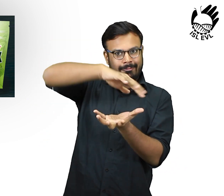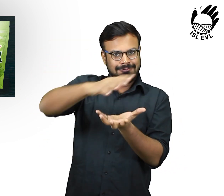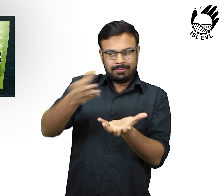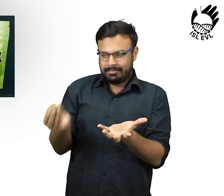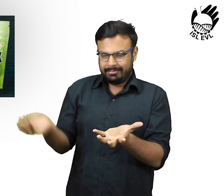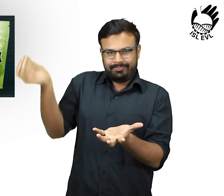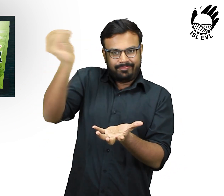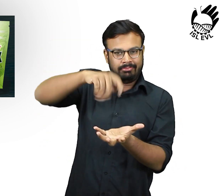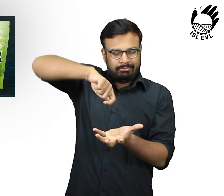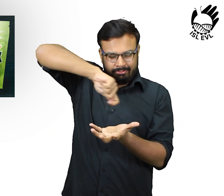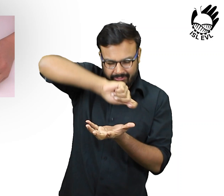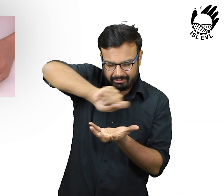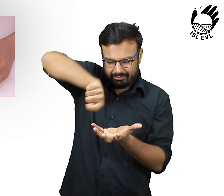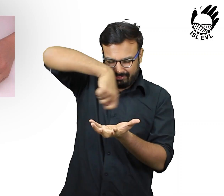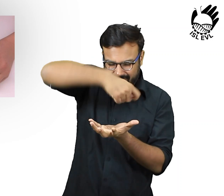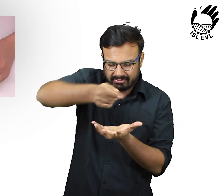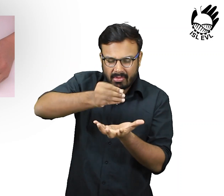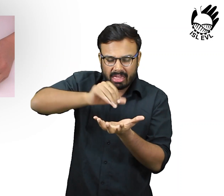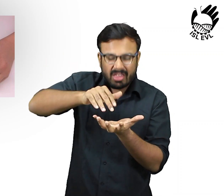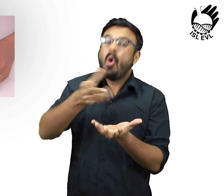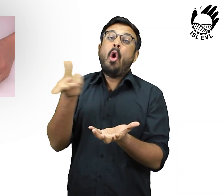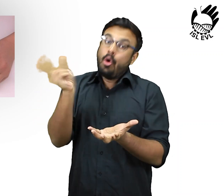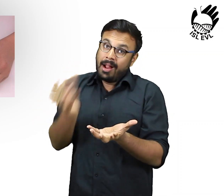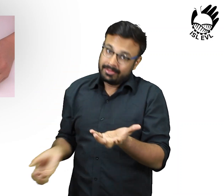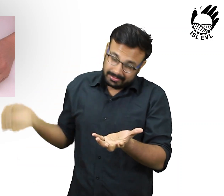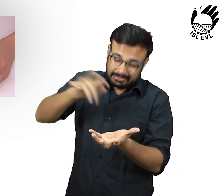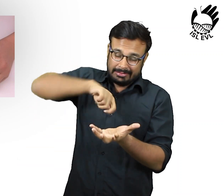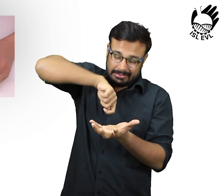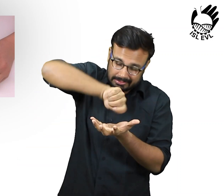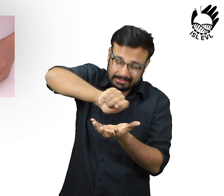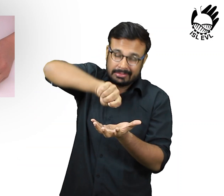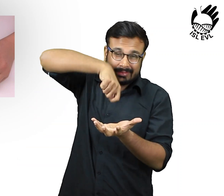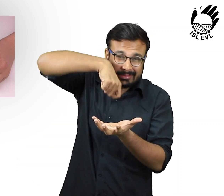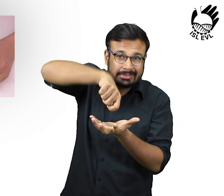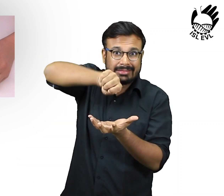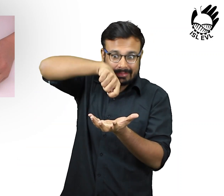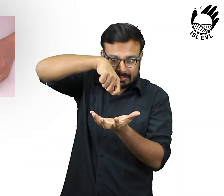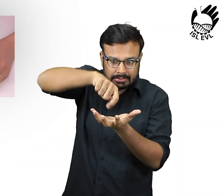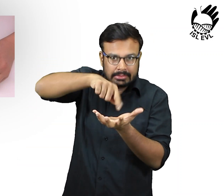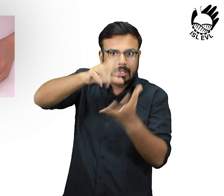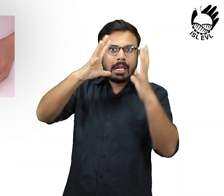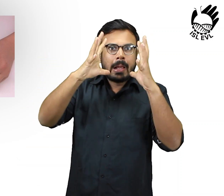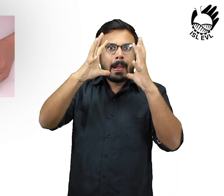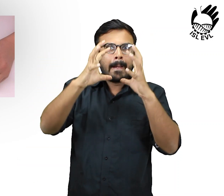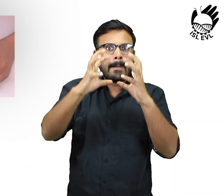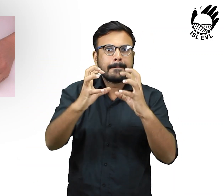First, add borax to water and keep stirring until no more borax dissolves.